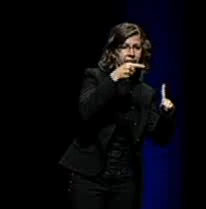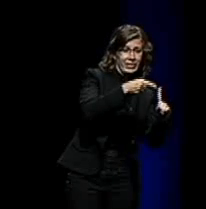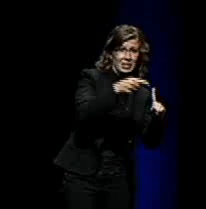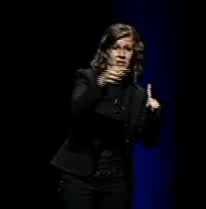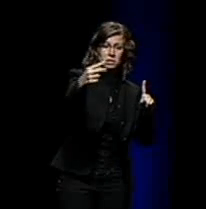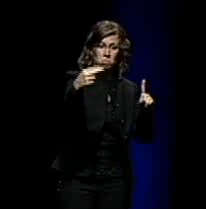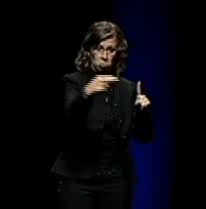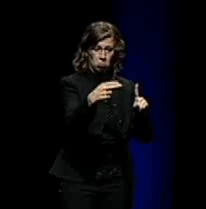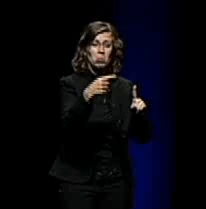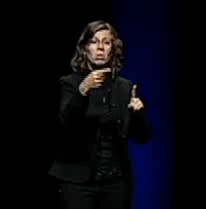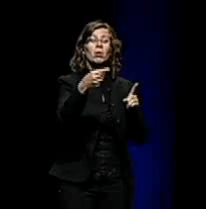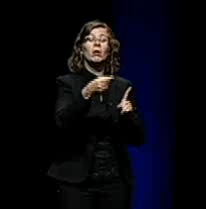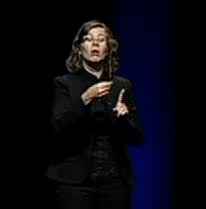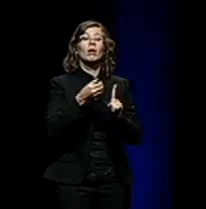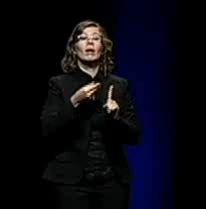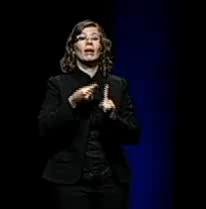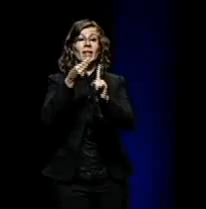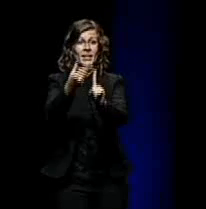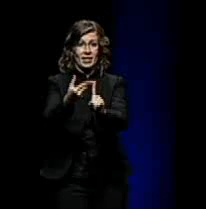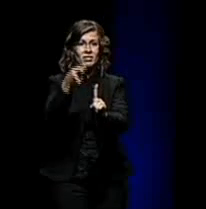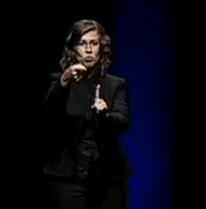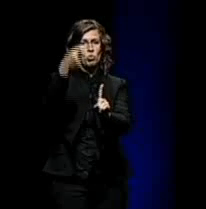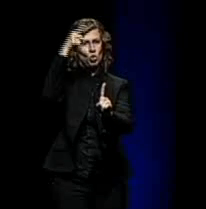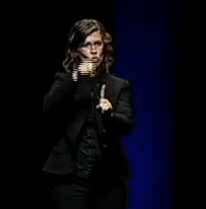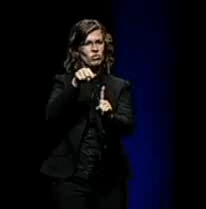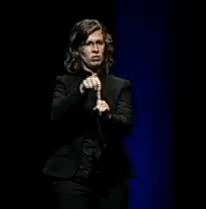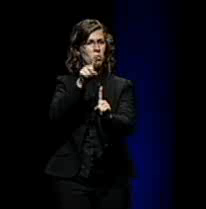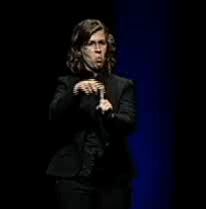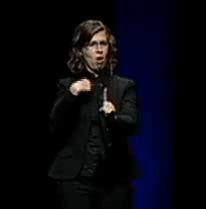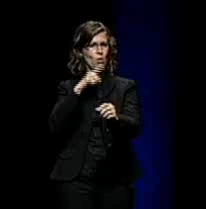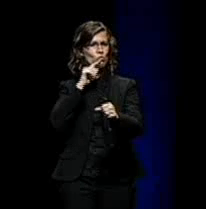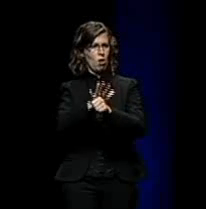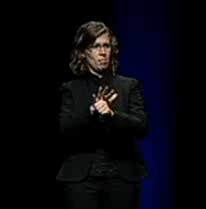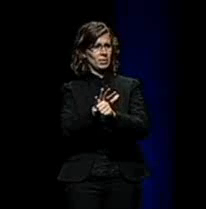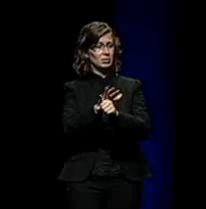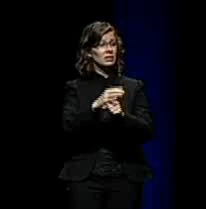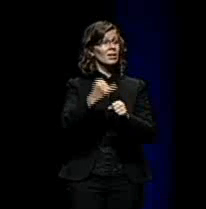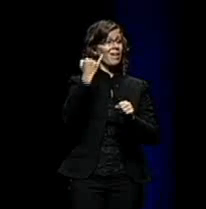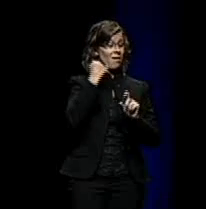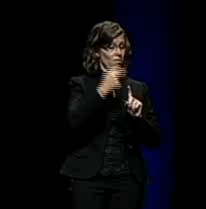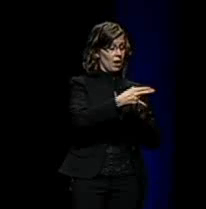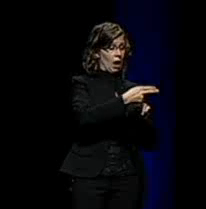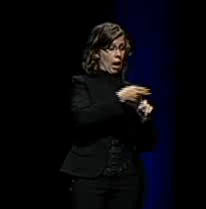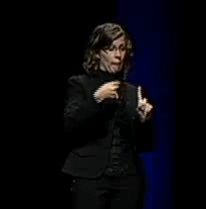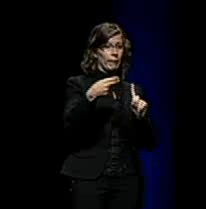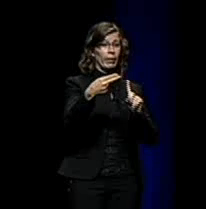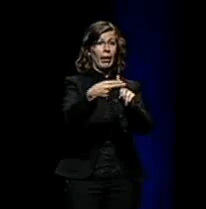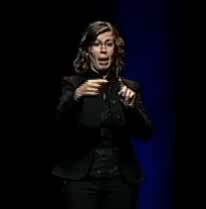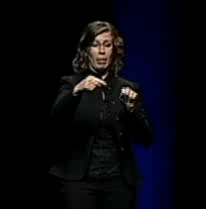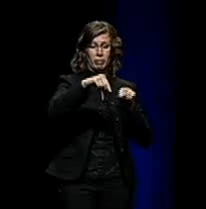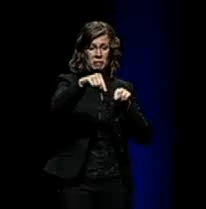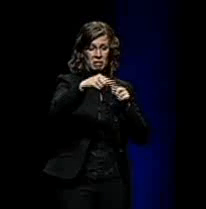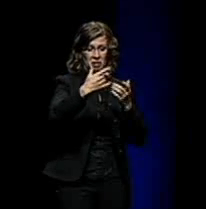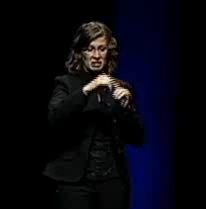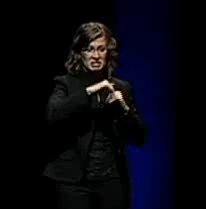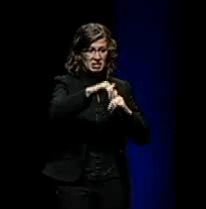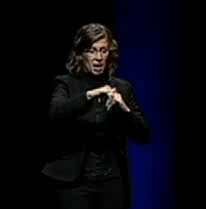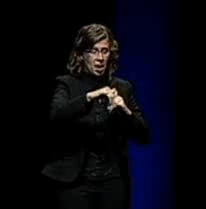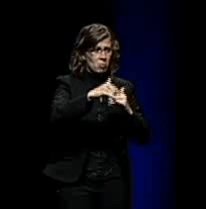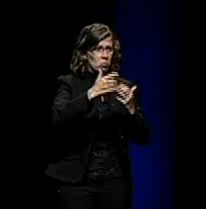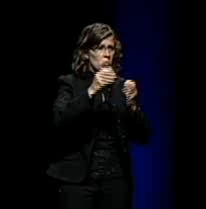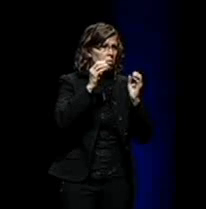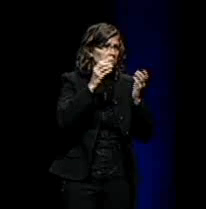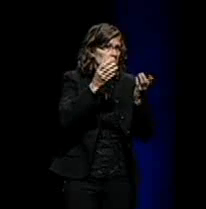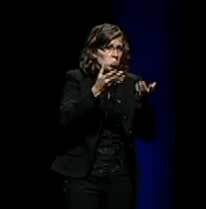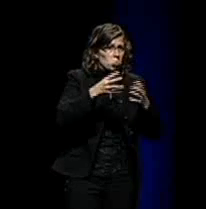it's clear and truthful. So if it is that we can use the old labels and people are more comfortable and we simply define them,